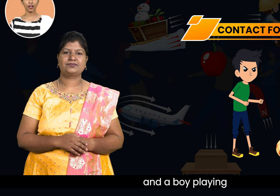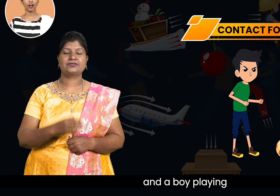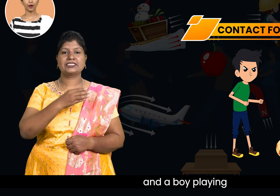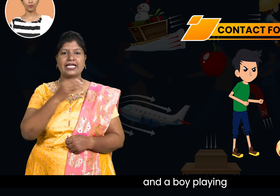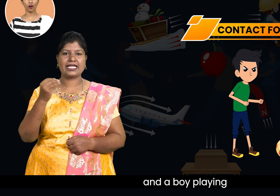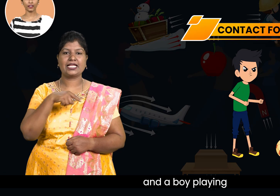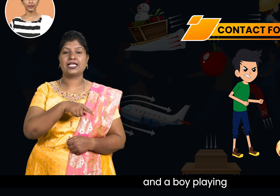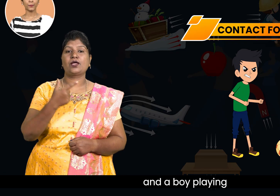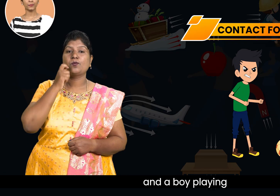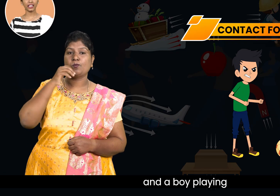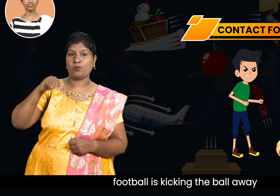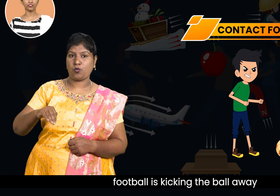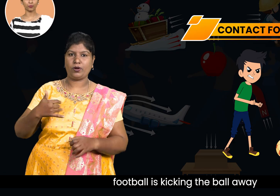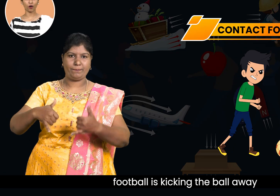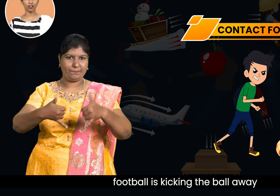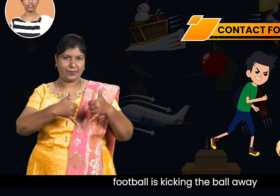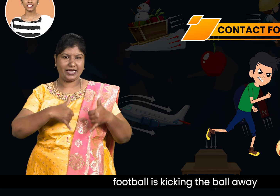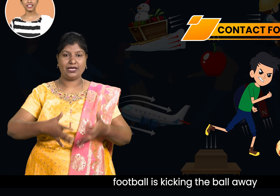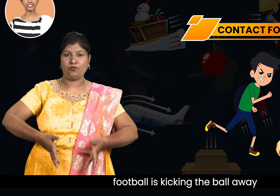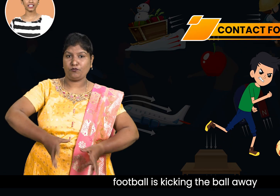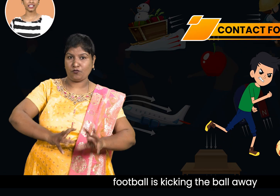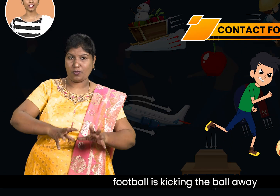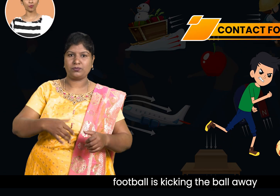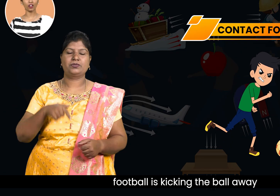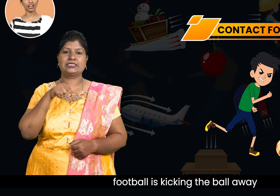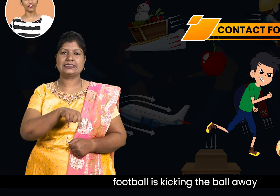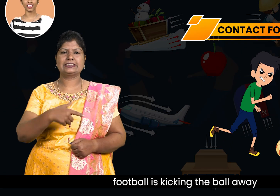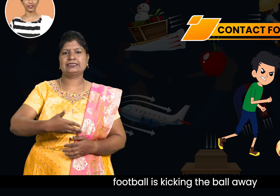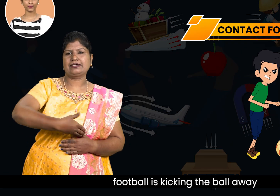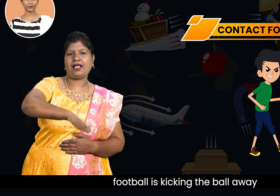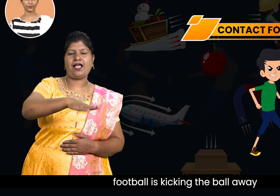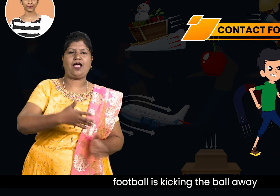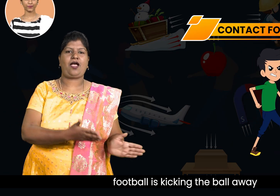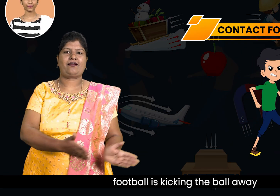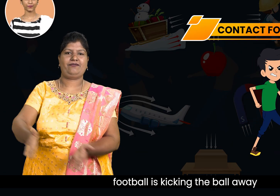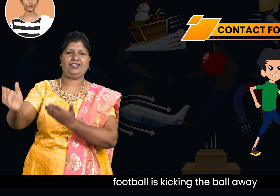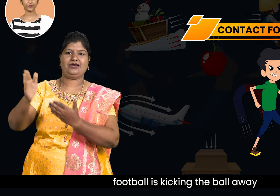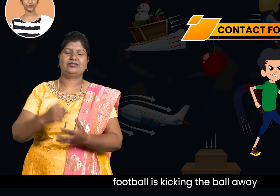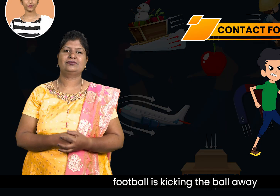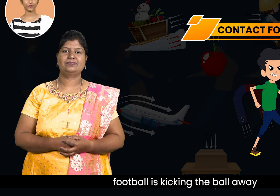and a boy playing football is kicking the ball away.